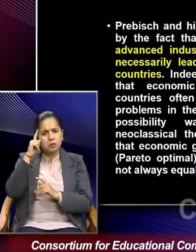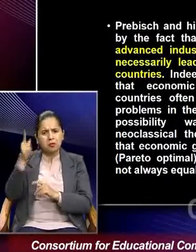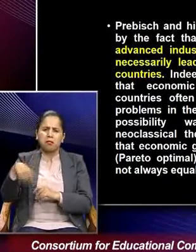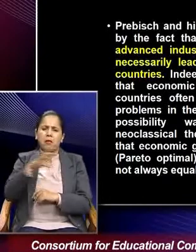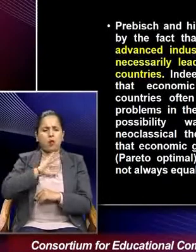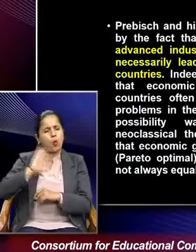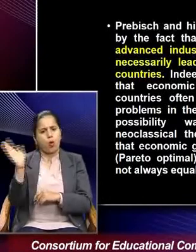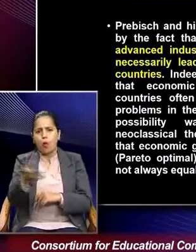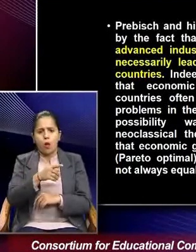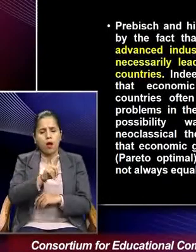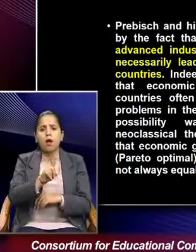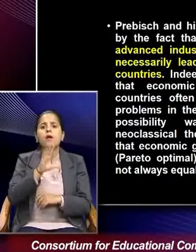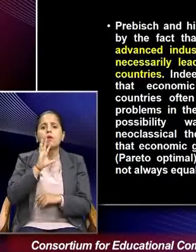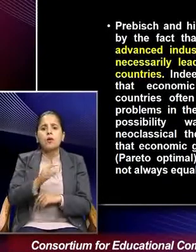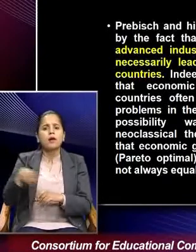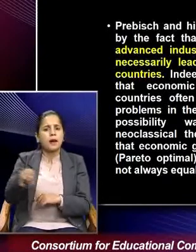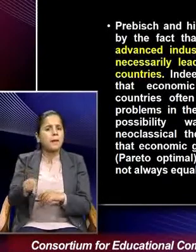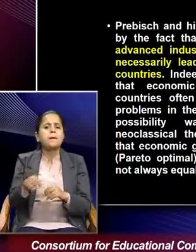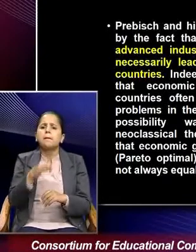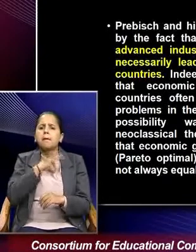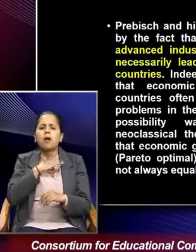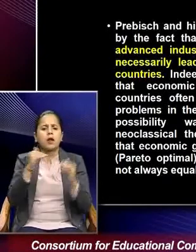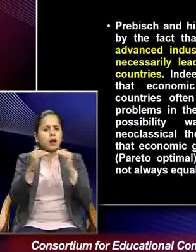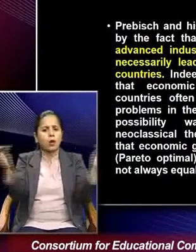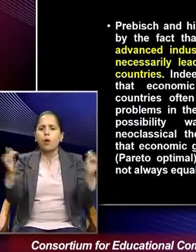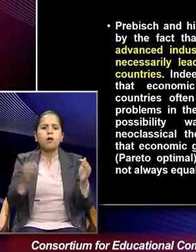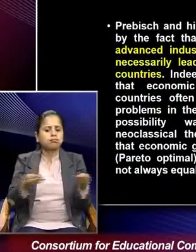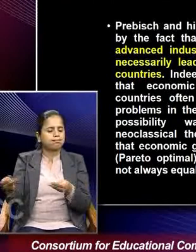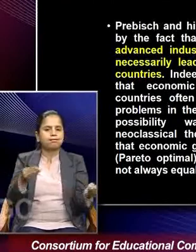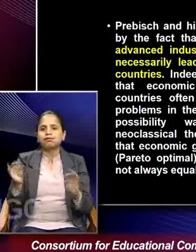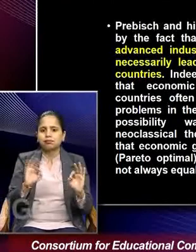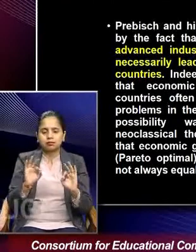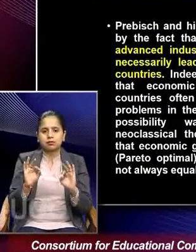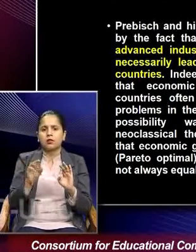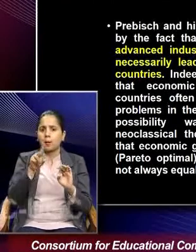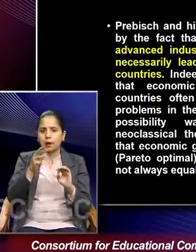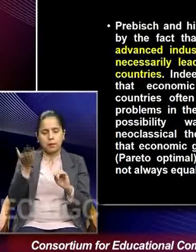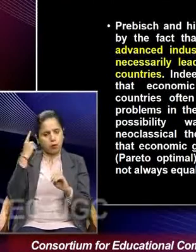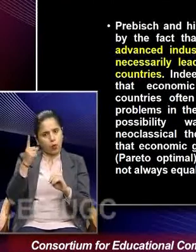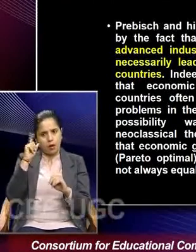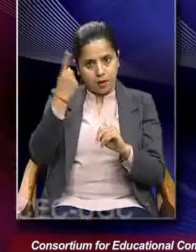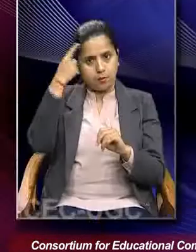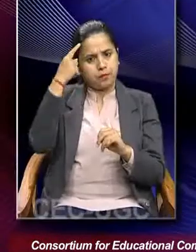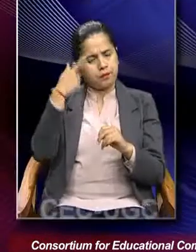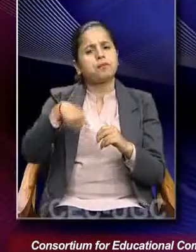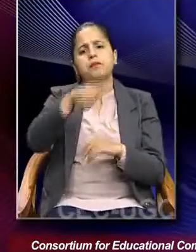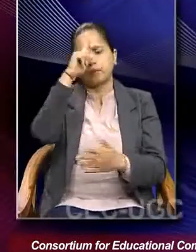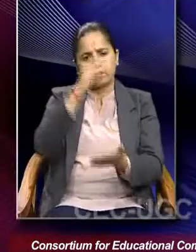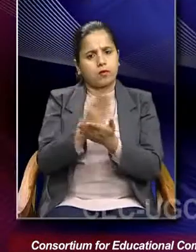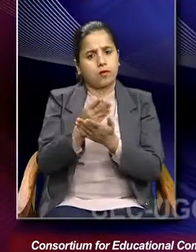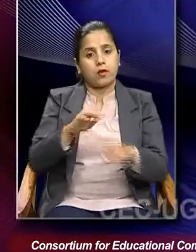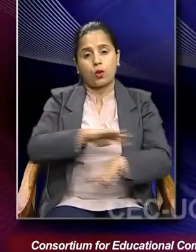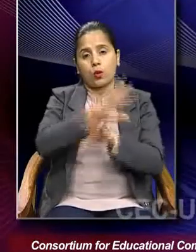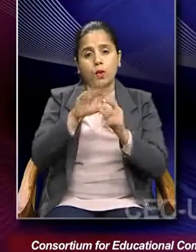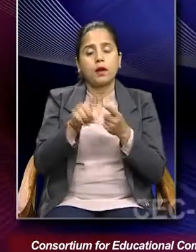even if the benefits were not equally shared. It means that generally it was believed that when there will be an overall